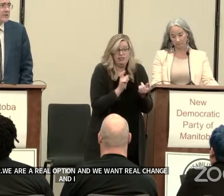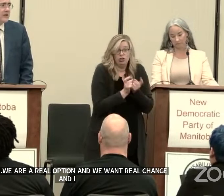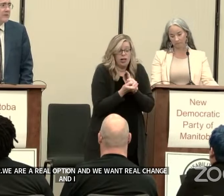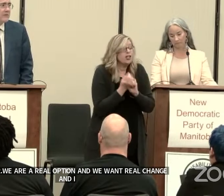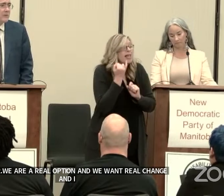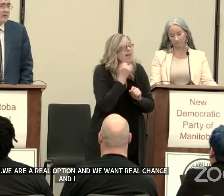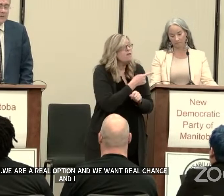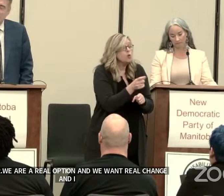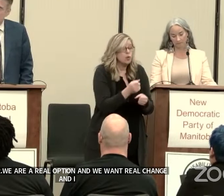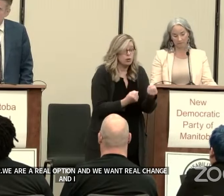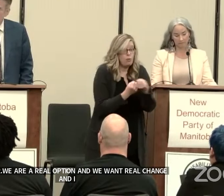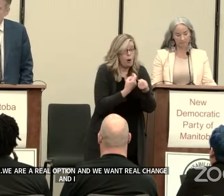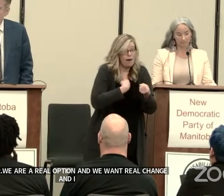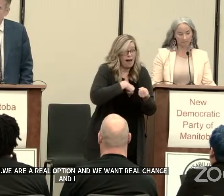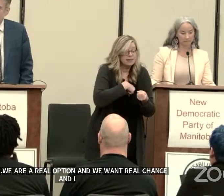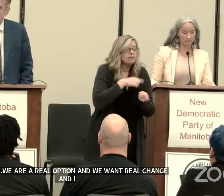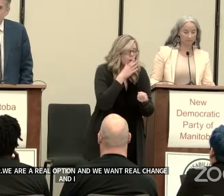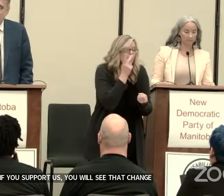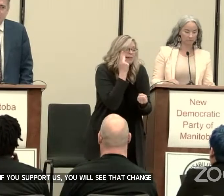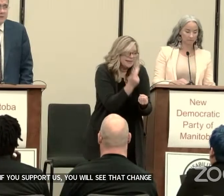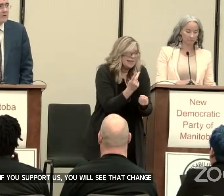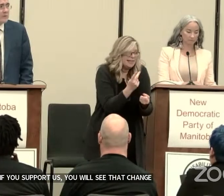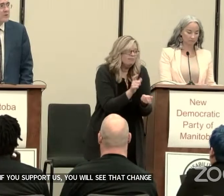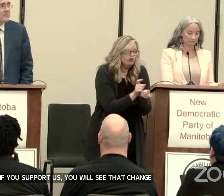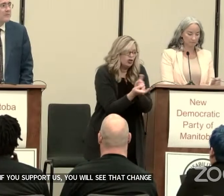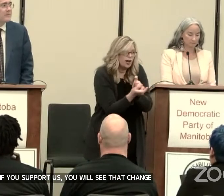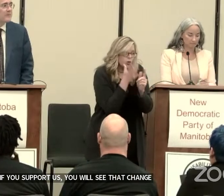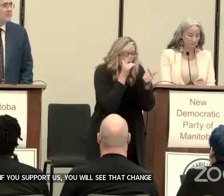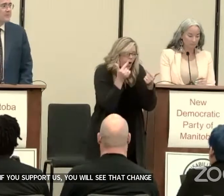that change happen. So I really appreciate the opportunity. Thank